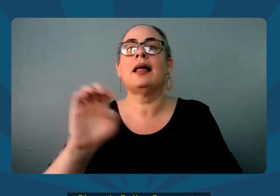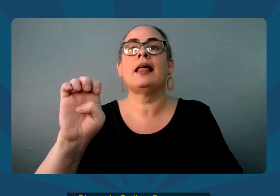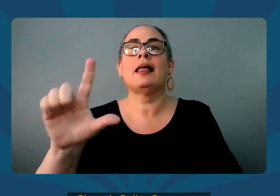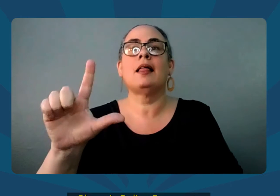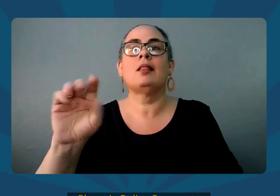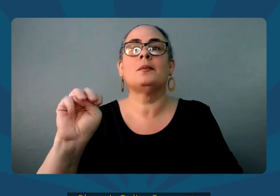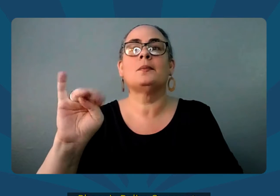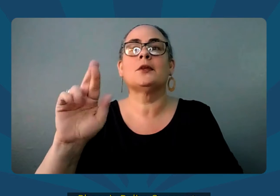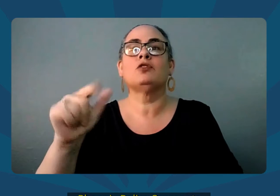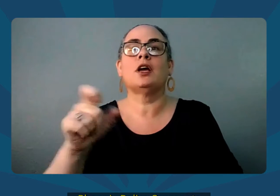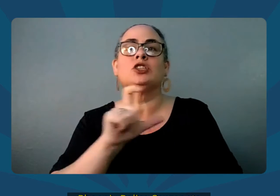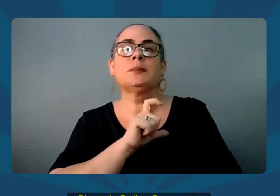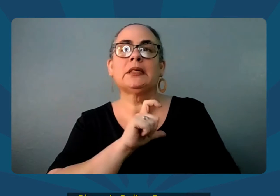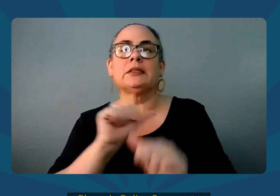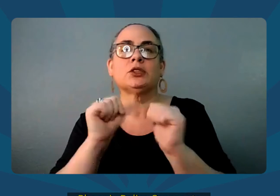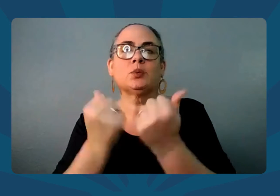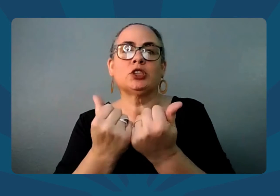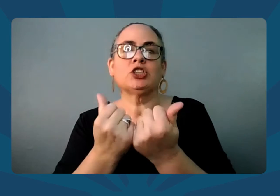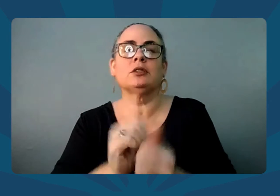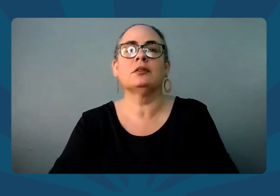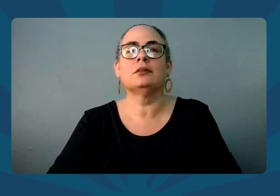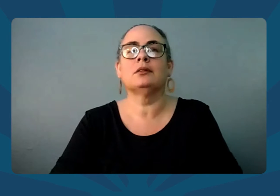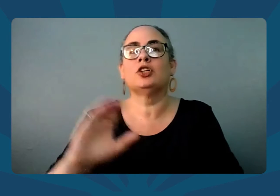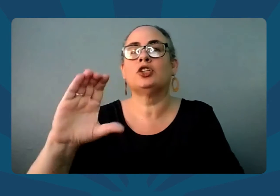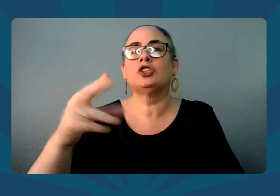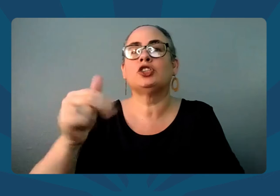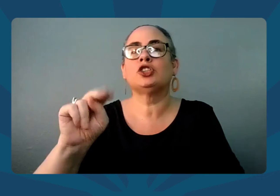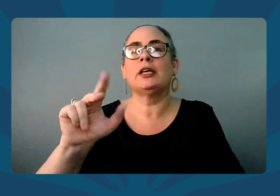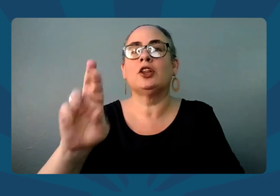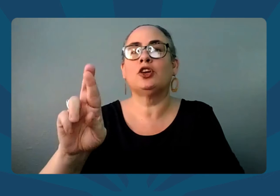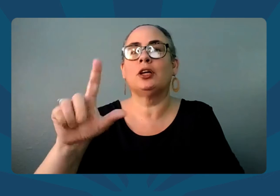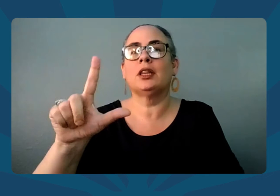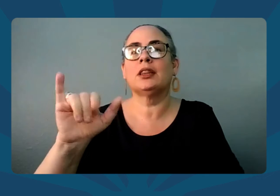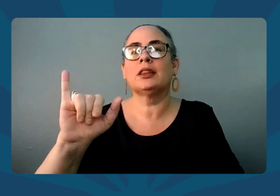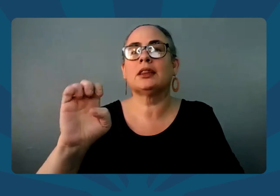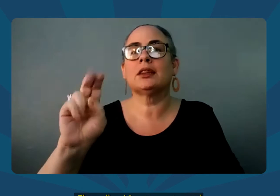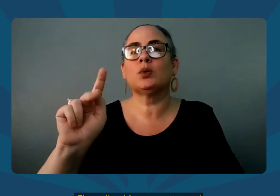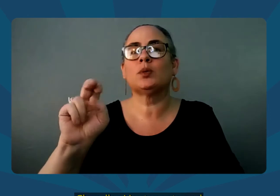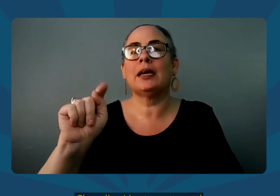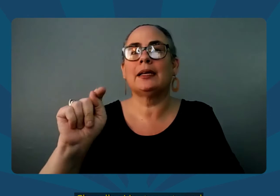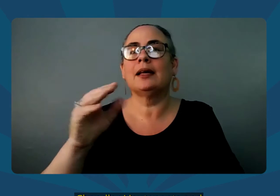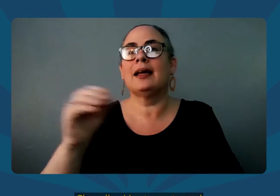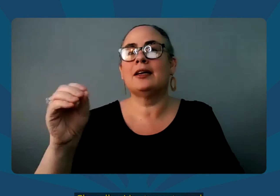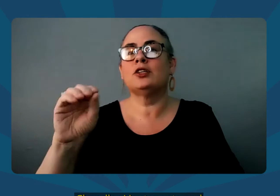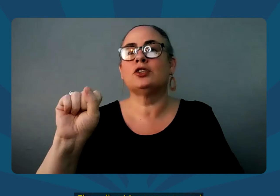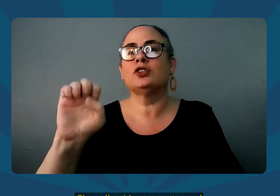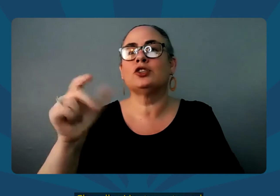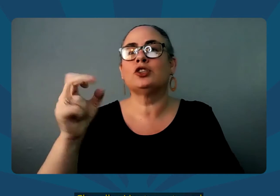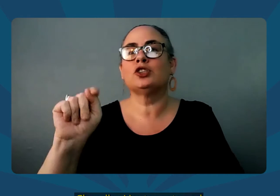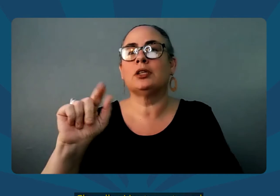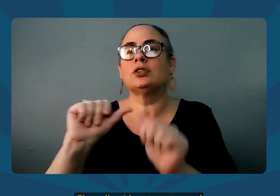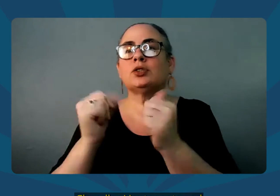and Lieutenants Association, El Mirage Police Association, Chandler